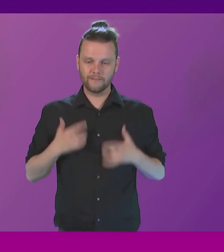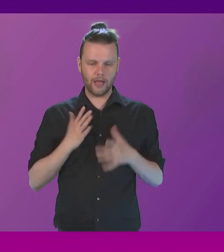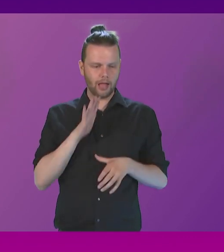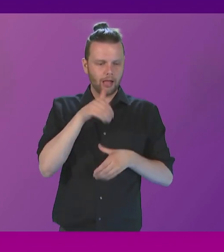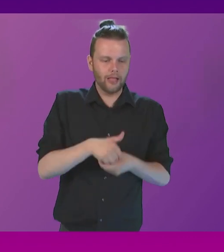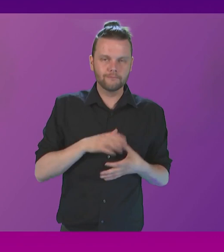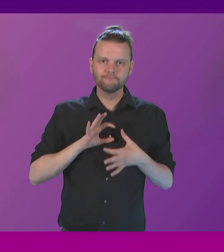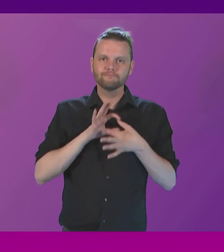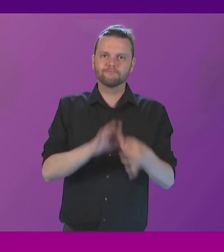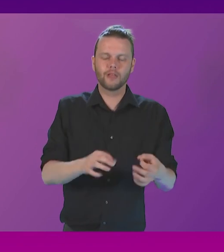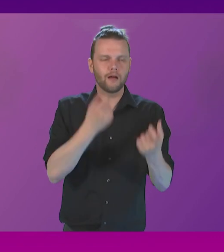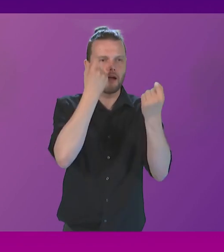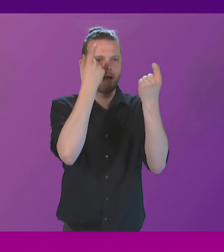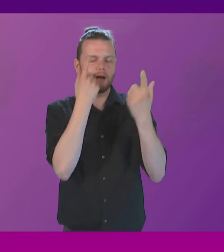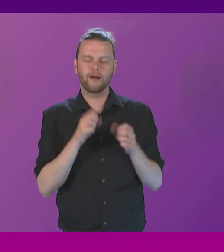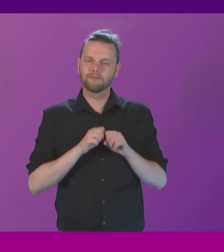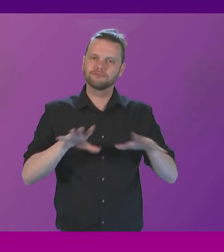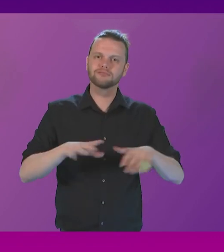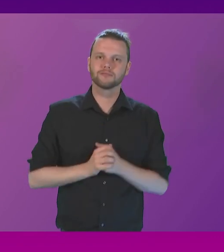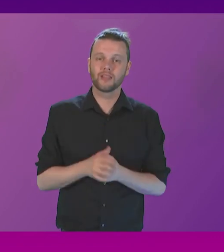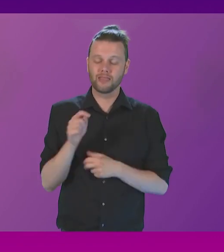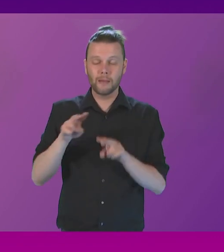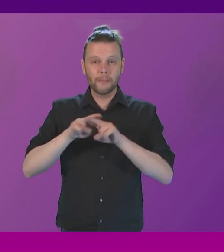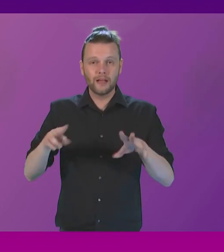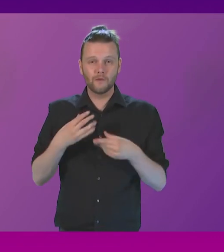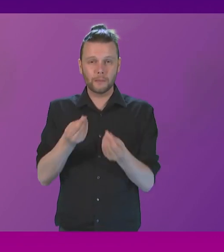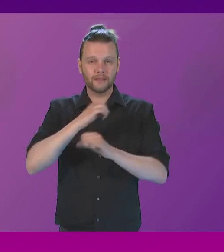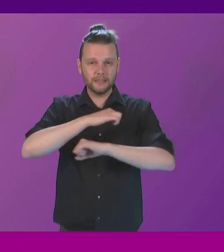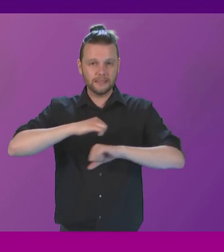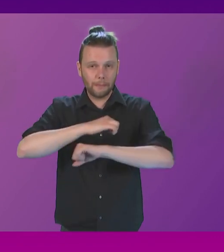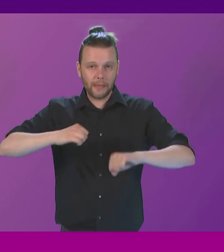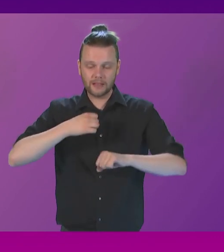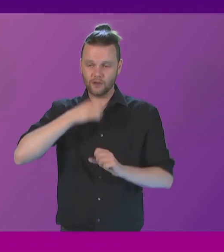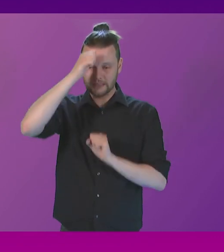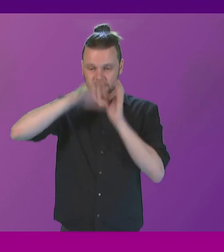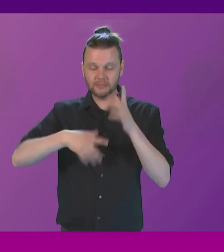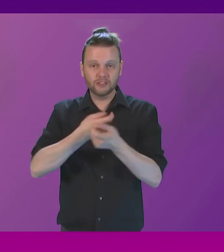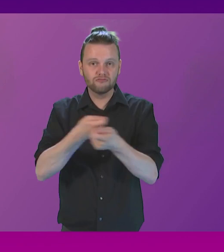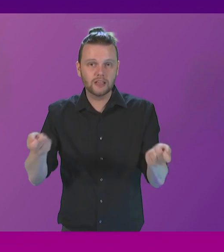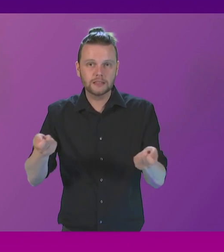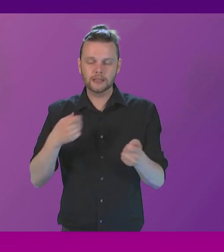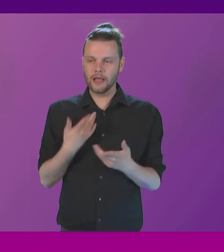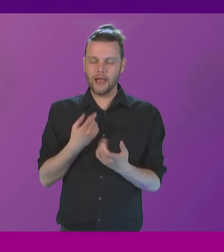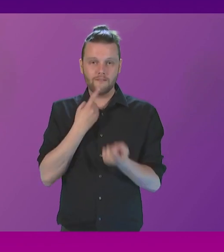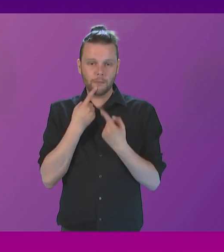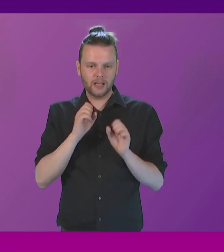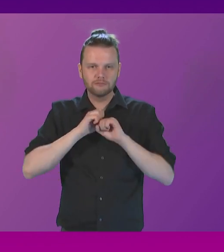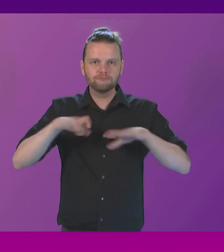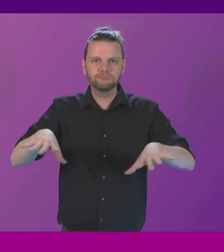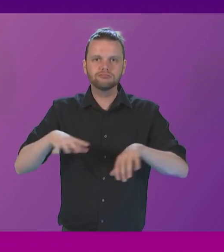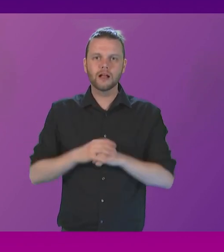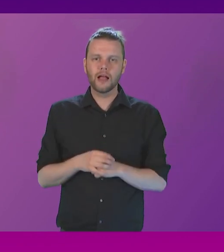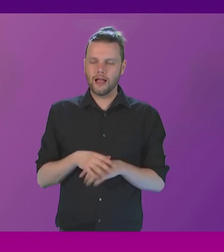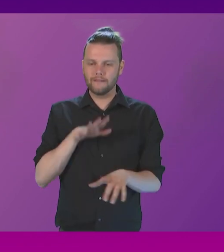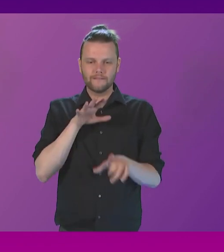and understanding flourishes. Such platforms provide a space for sharing experiences, exchanging information and